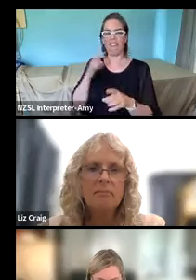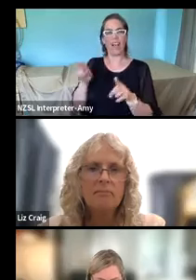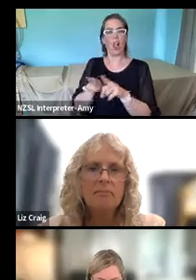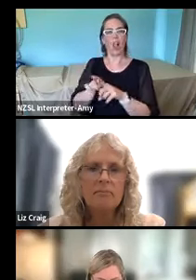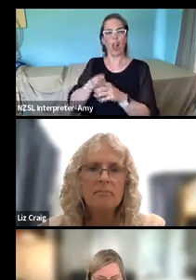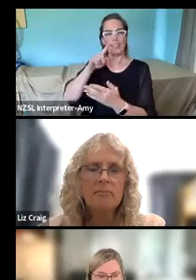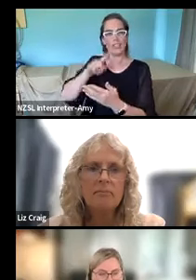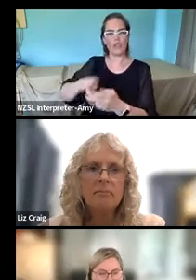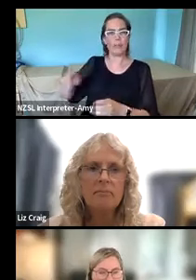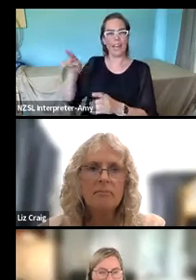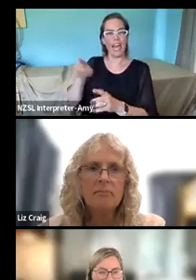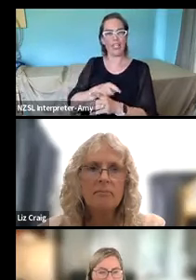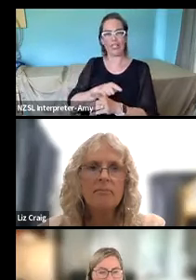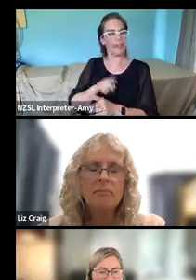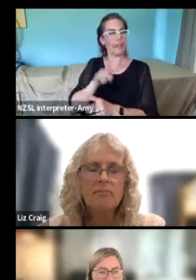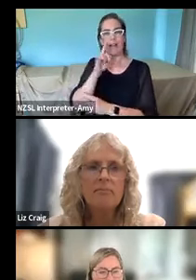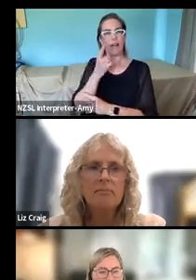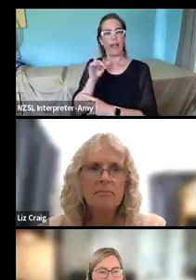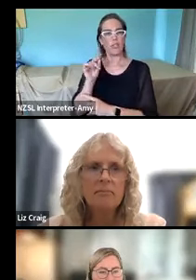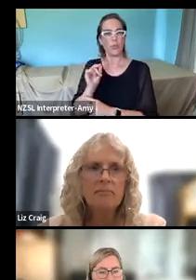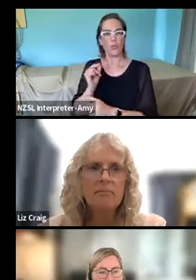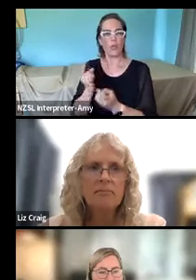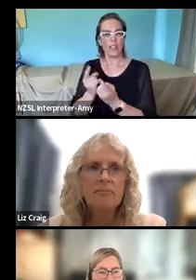use food cards for ourselves to do it.